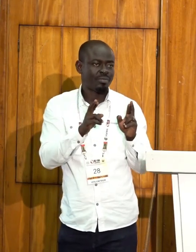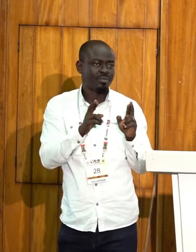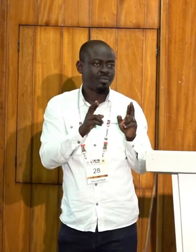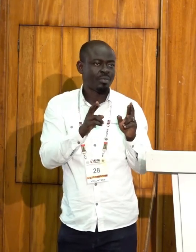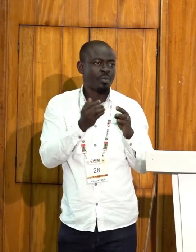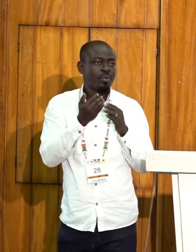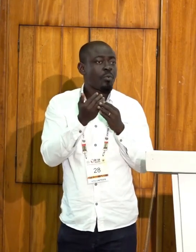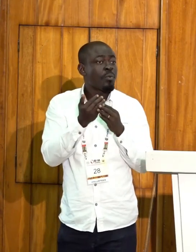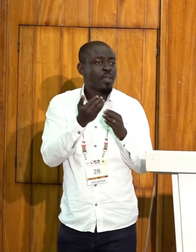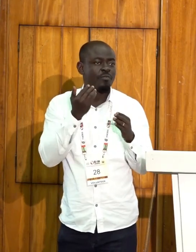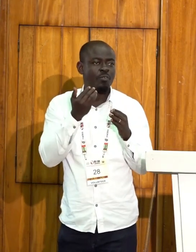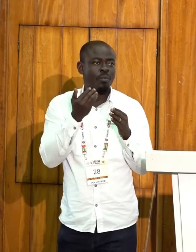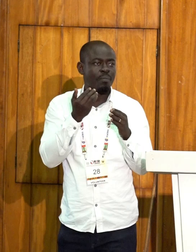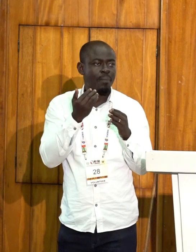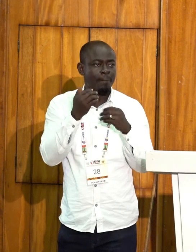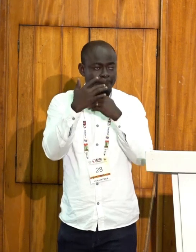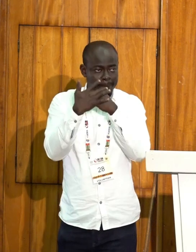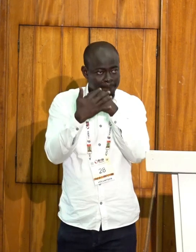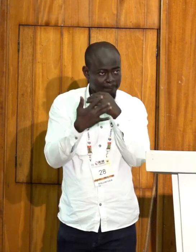of blood,